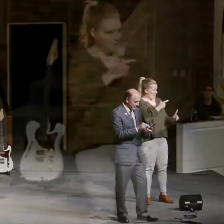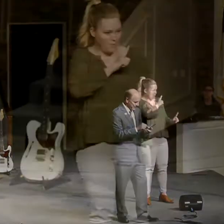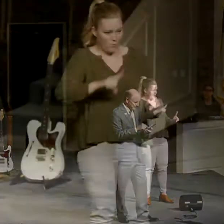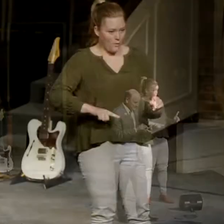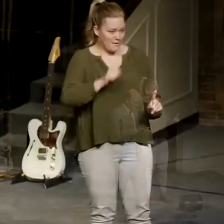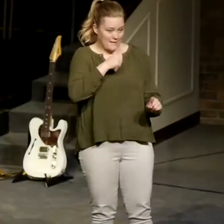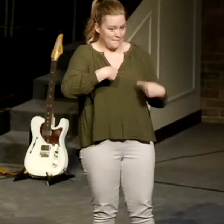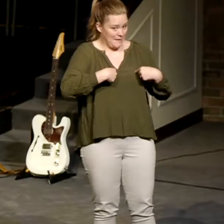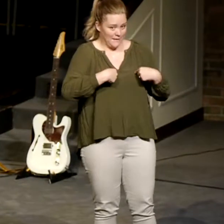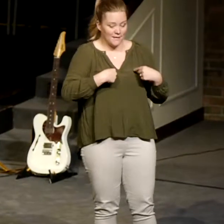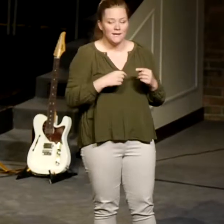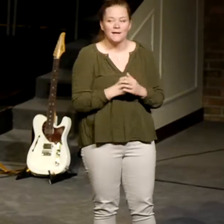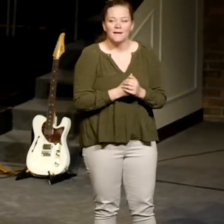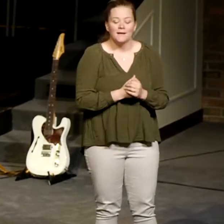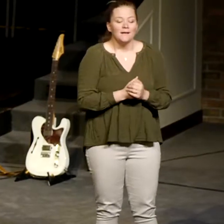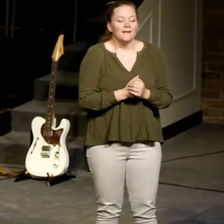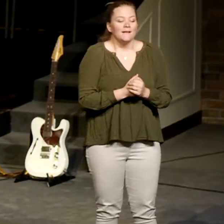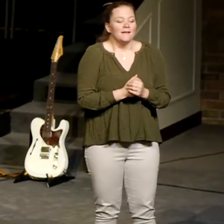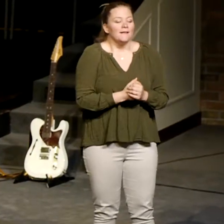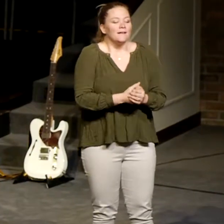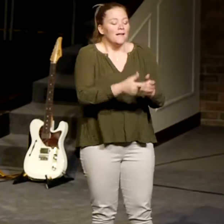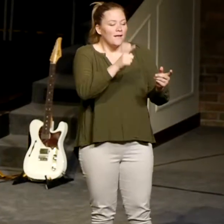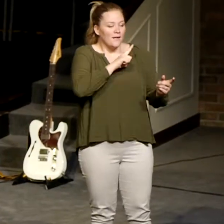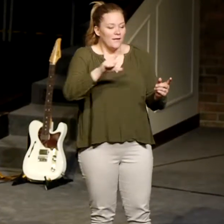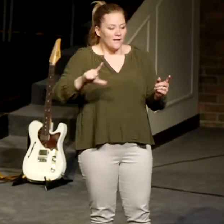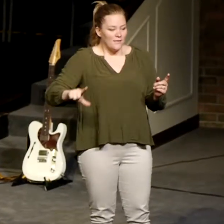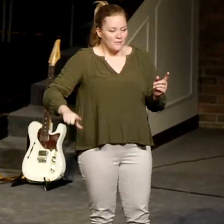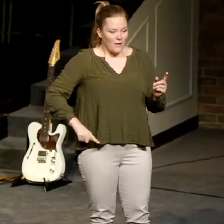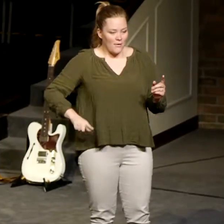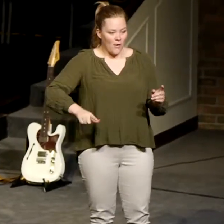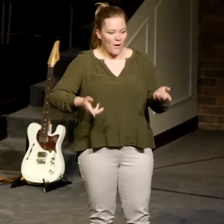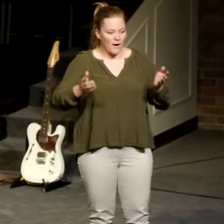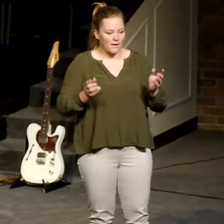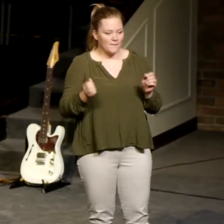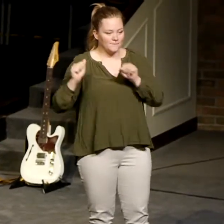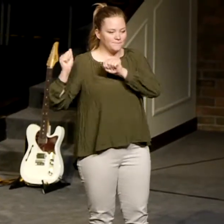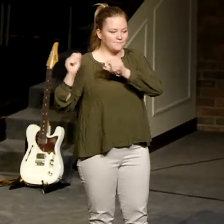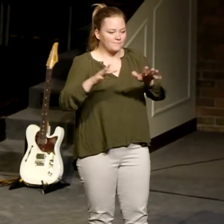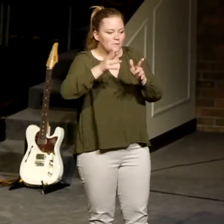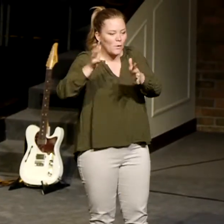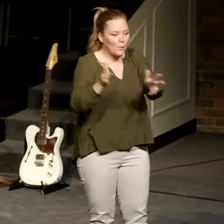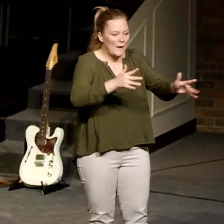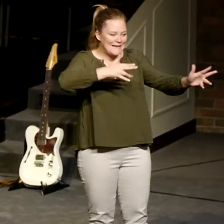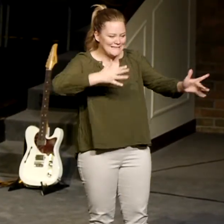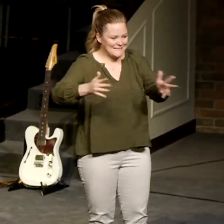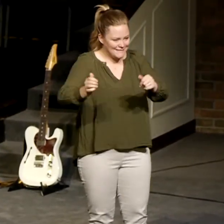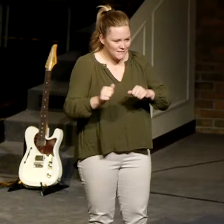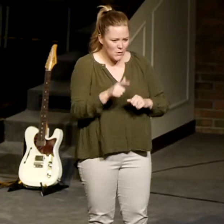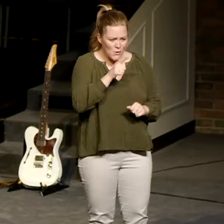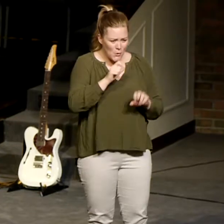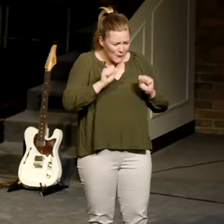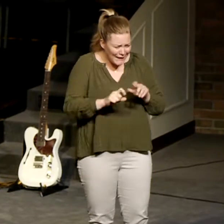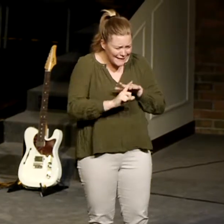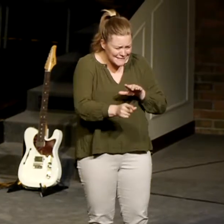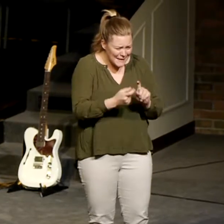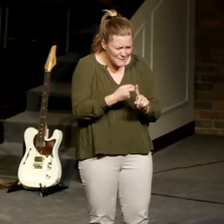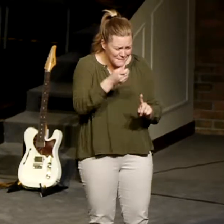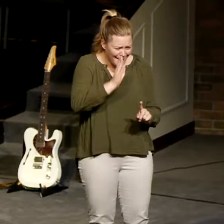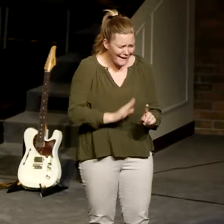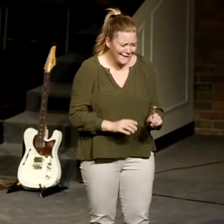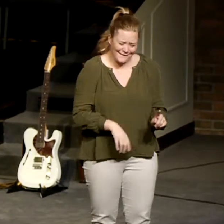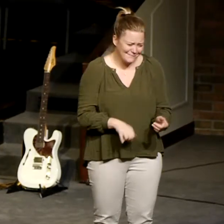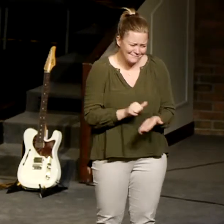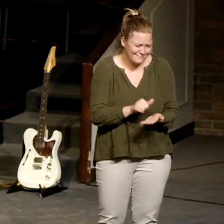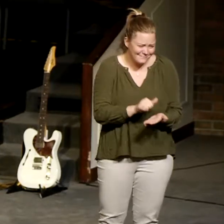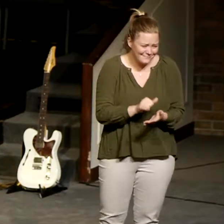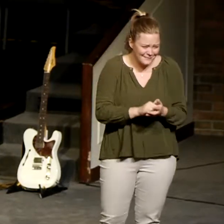from me. Away. But the Lord hurled a great wind upon the sea. Look, he's going to get away from God. No. You're on the boat